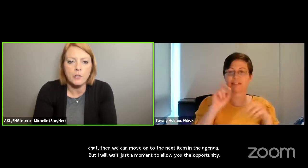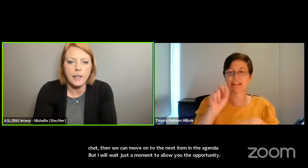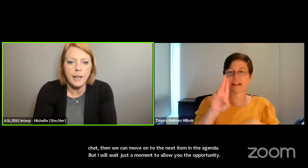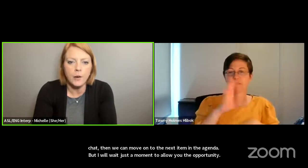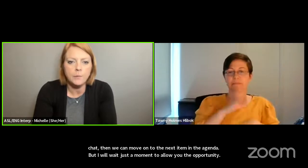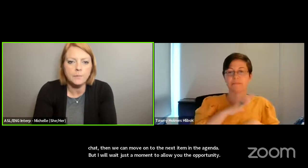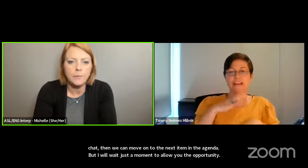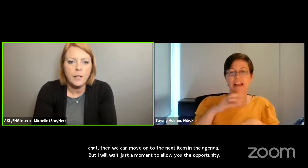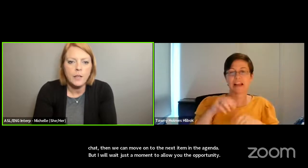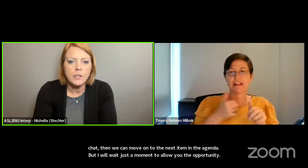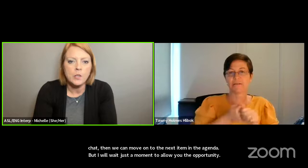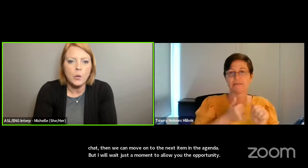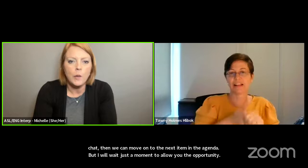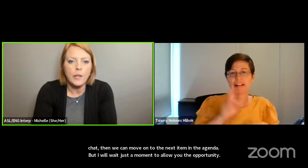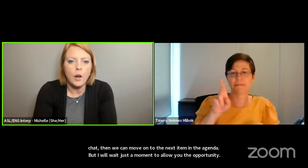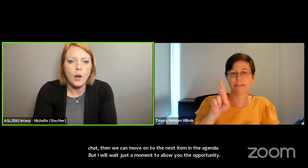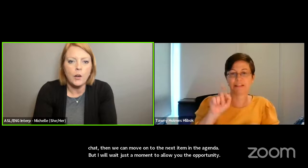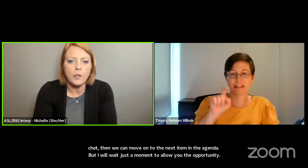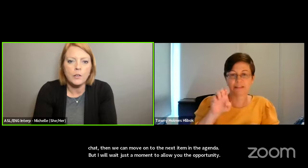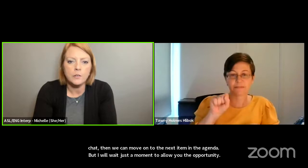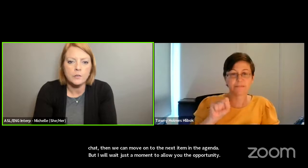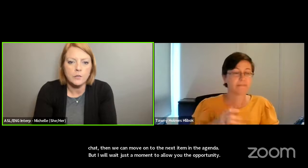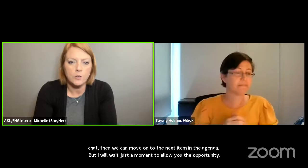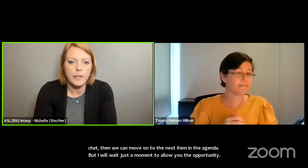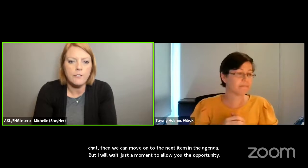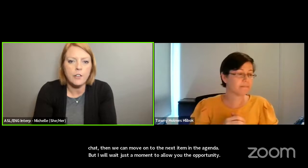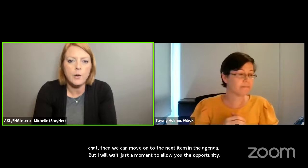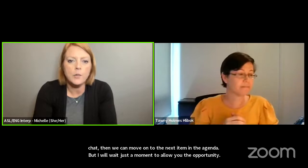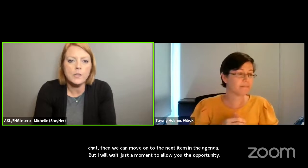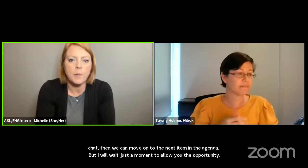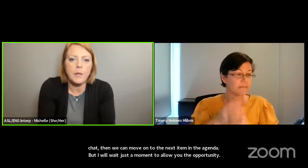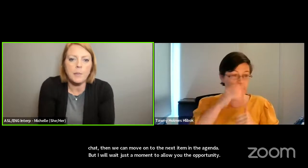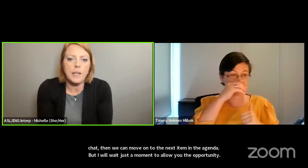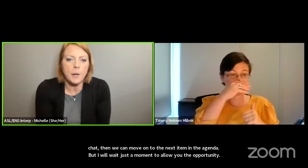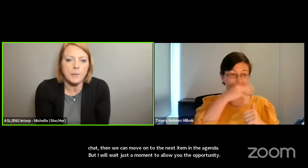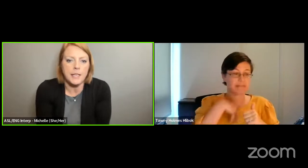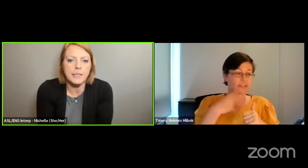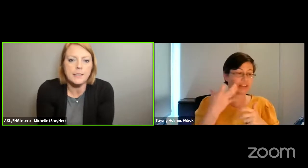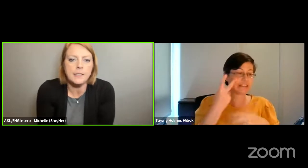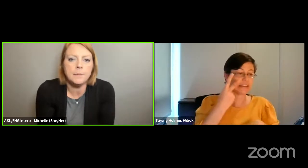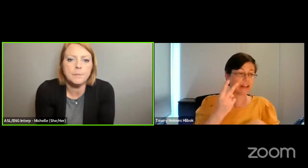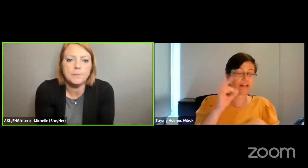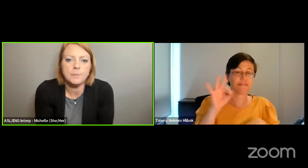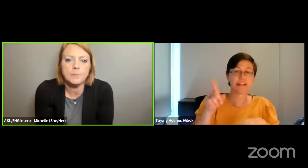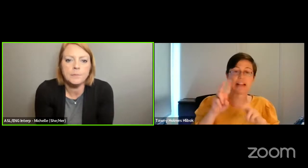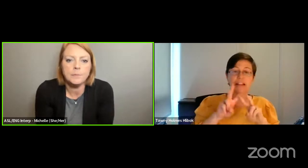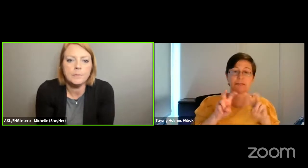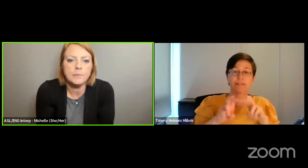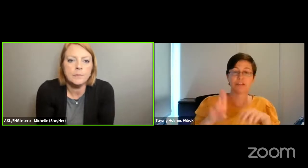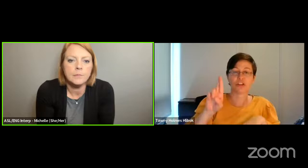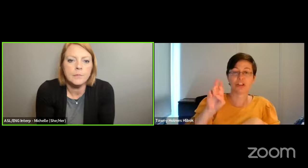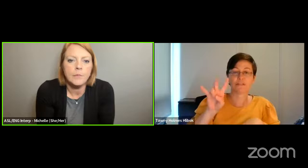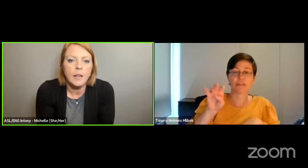number 7 right now. So we are ready for those subcommittee updates.